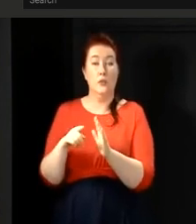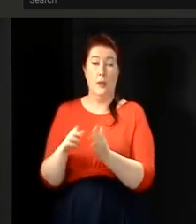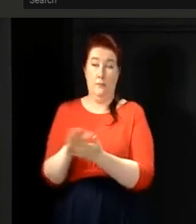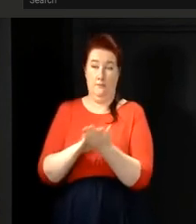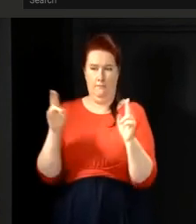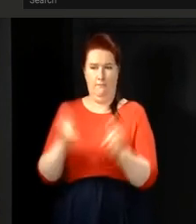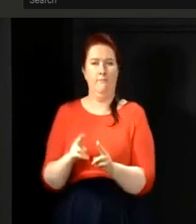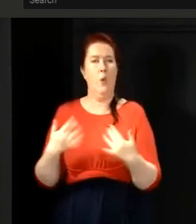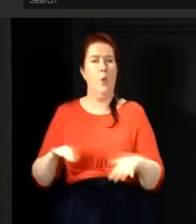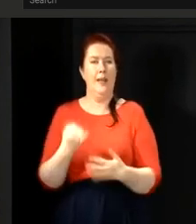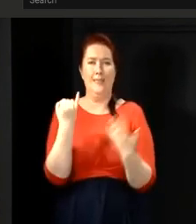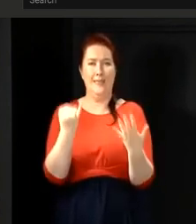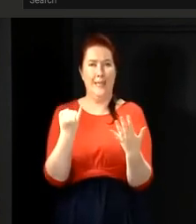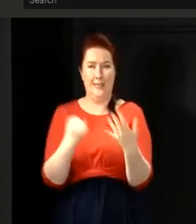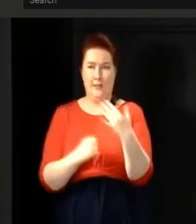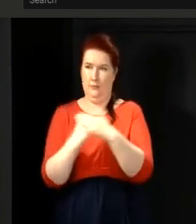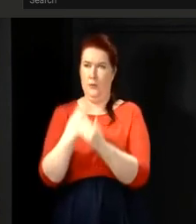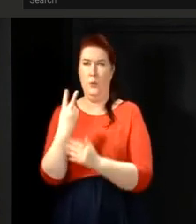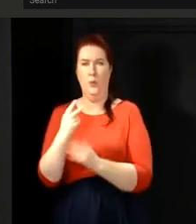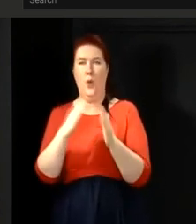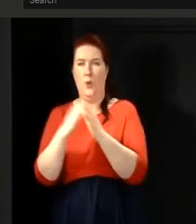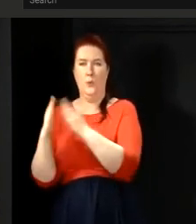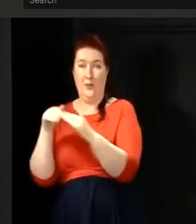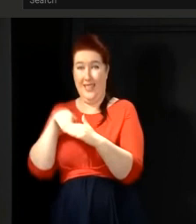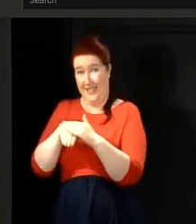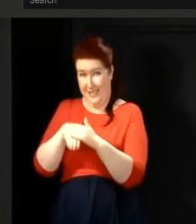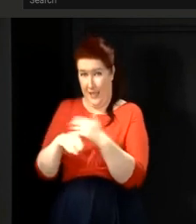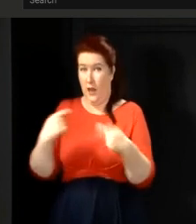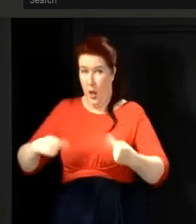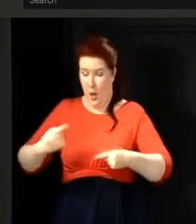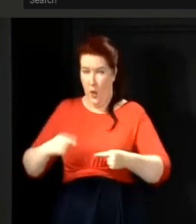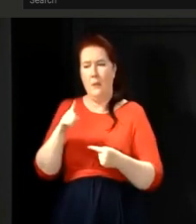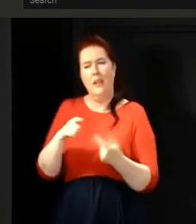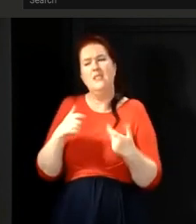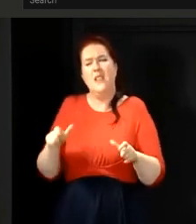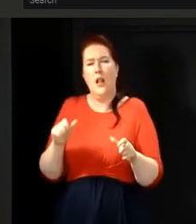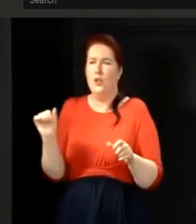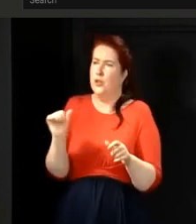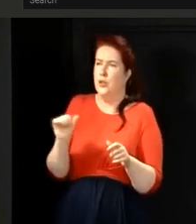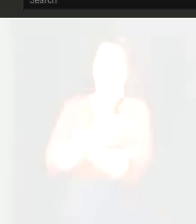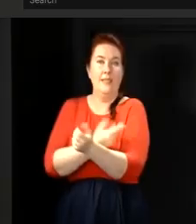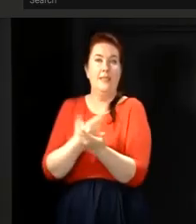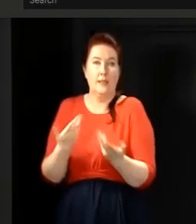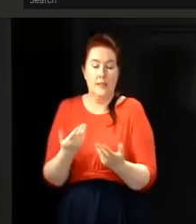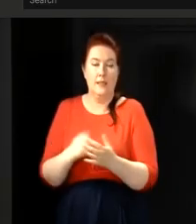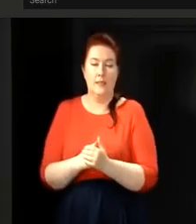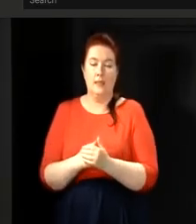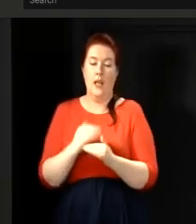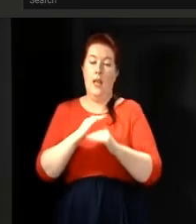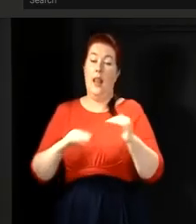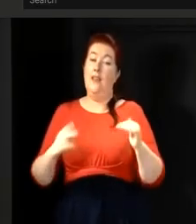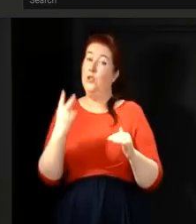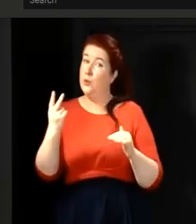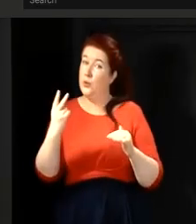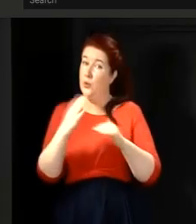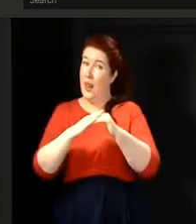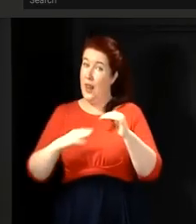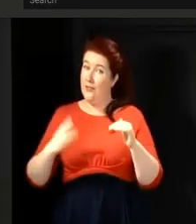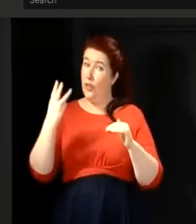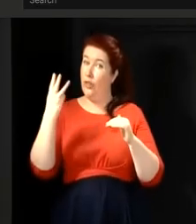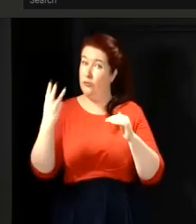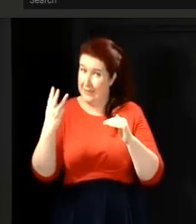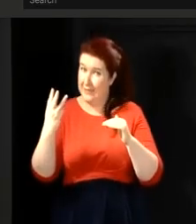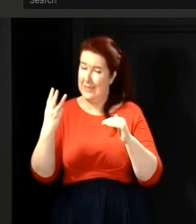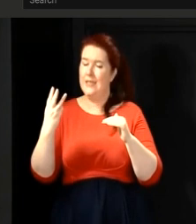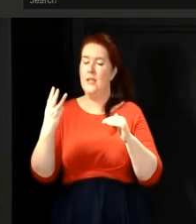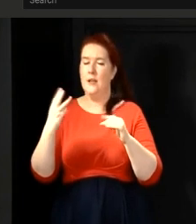to 6 people from 2 households, but there would still be a reasonable degree of normality overall. Levels 2 and 3 are intended